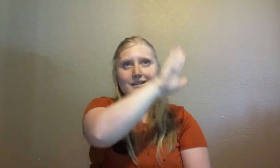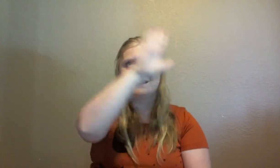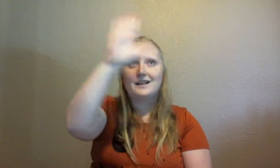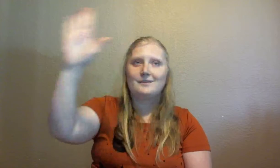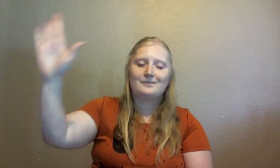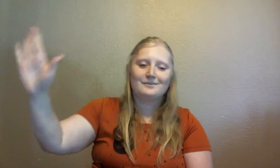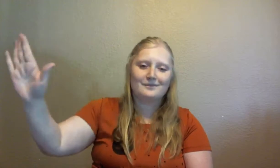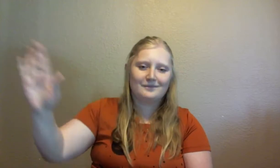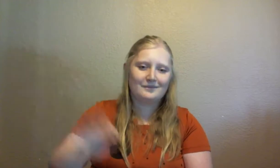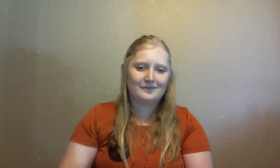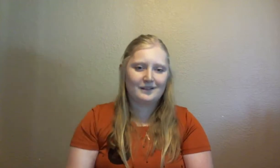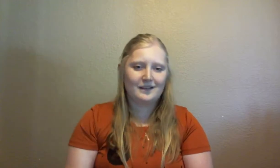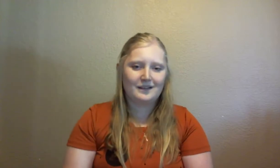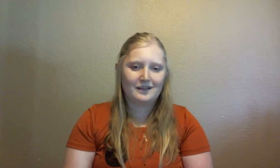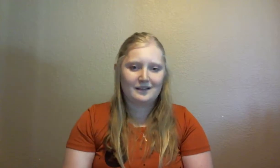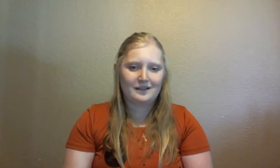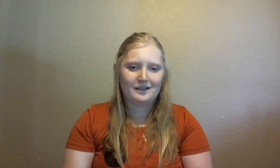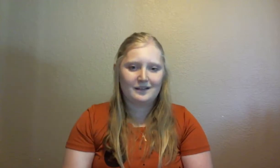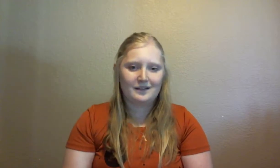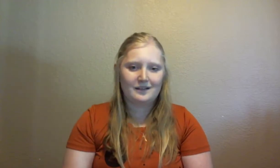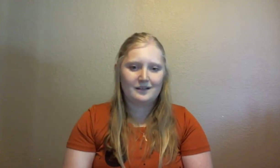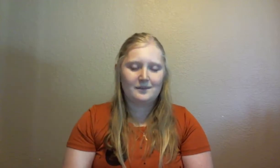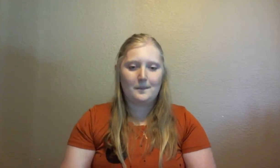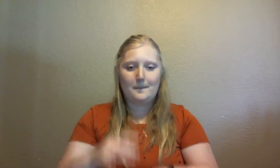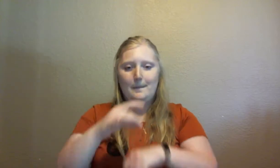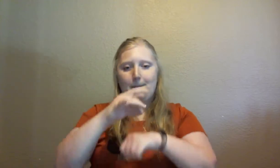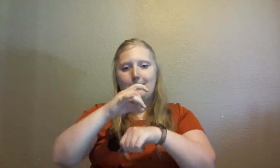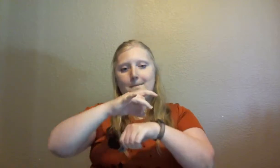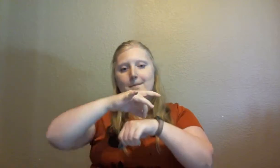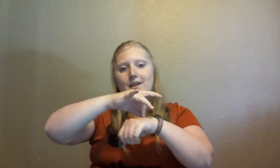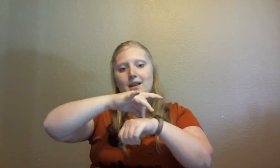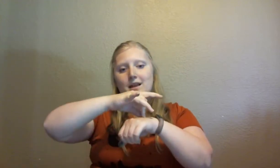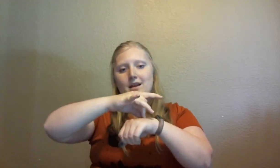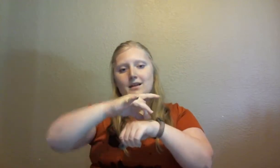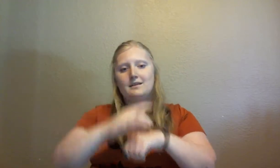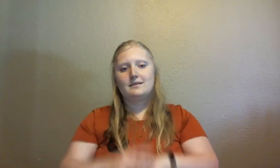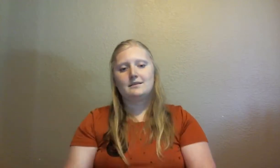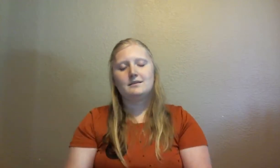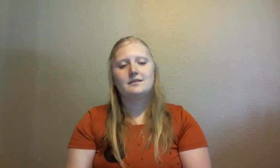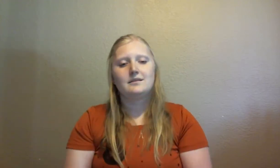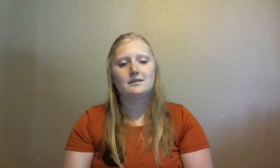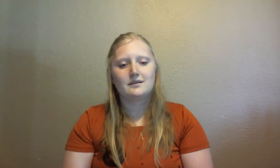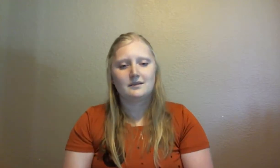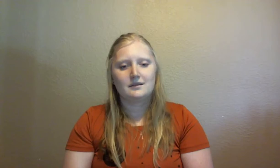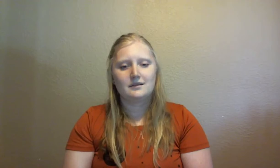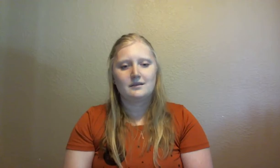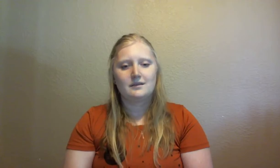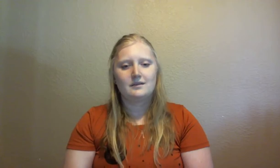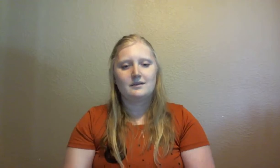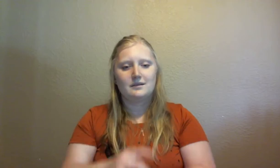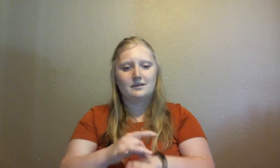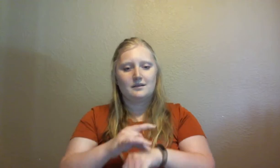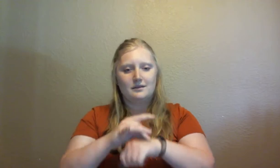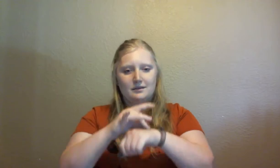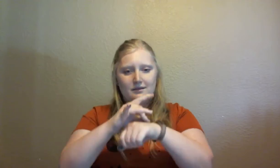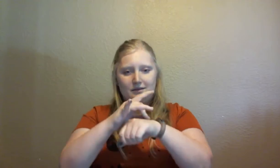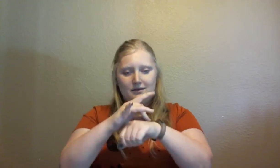system, where 8 planets spin. The planets that spin in the solar system, in